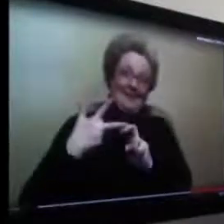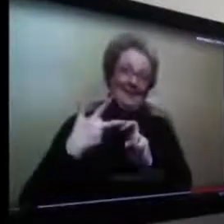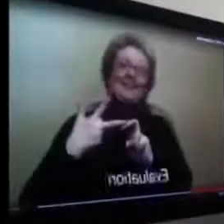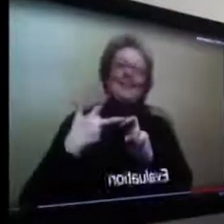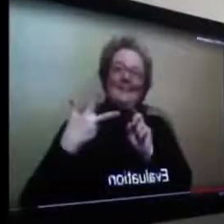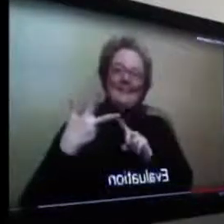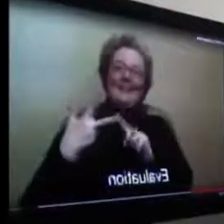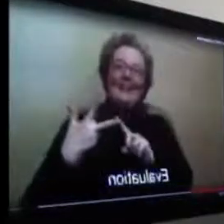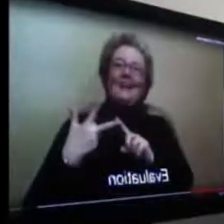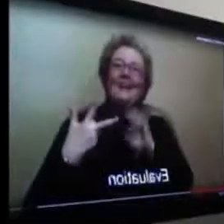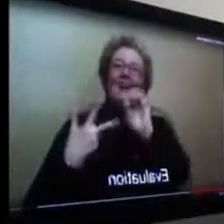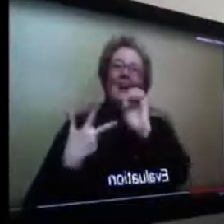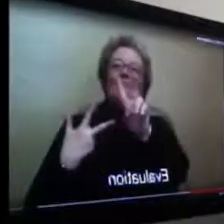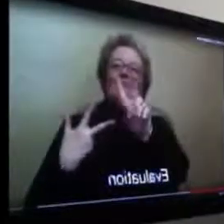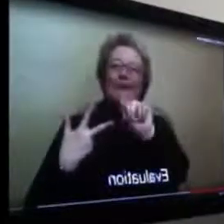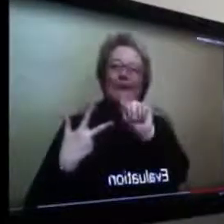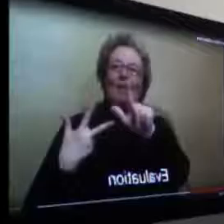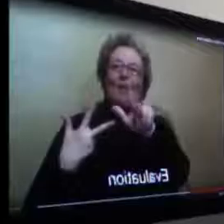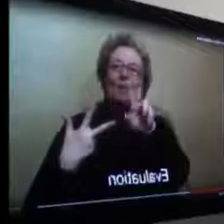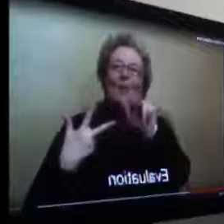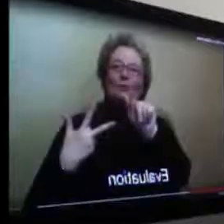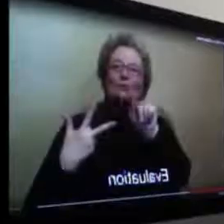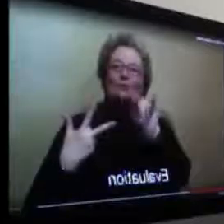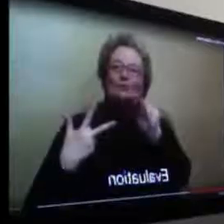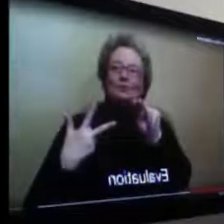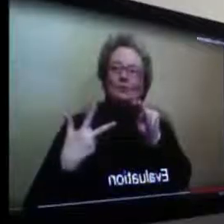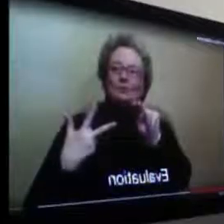And then the last one is E, evaluation.